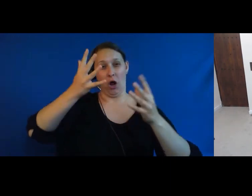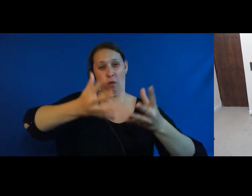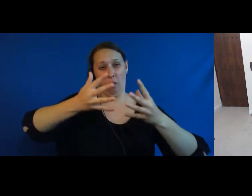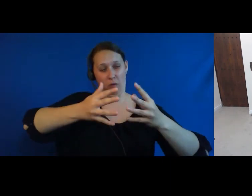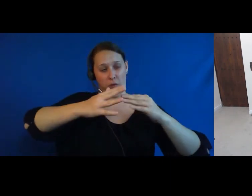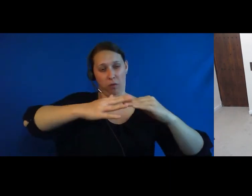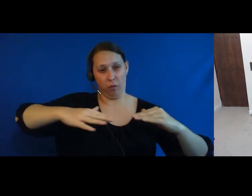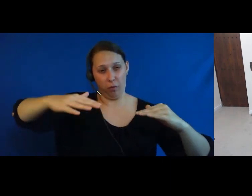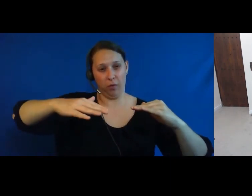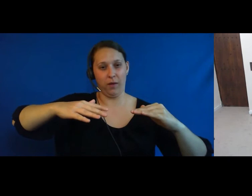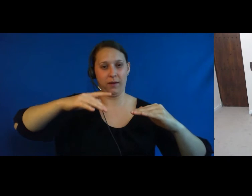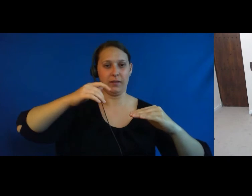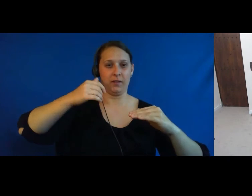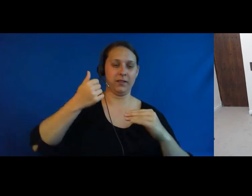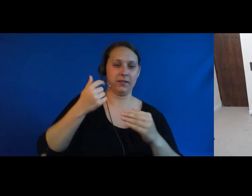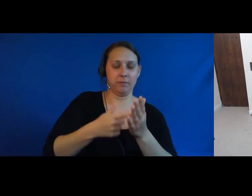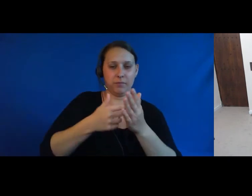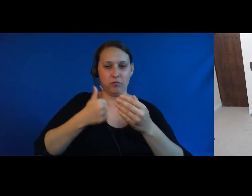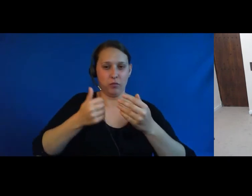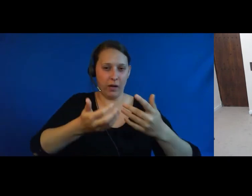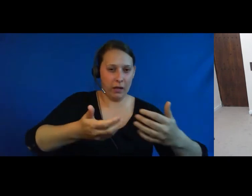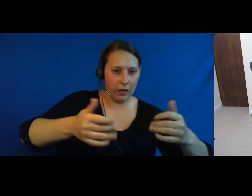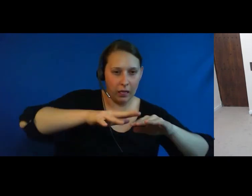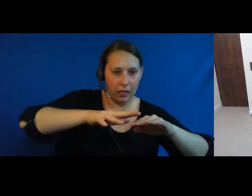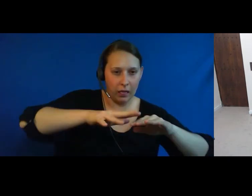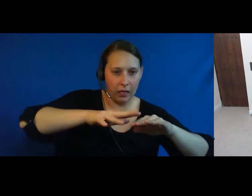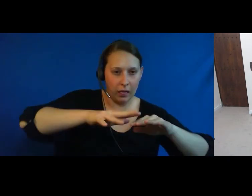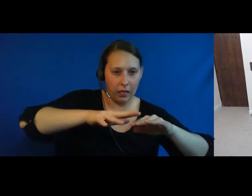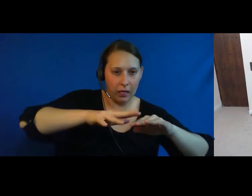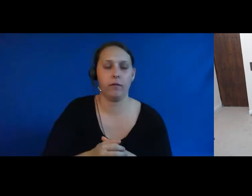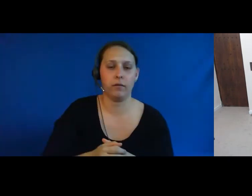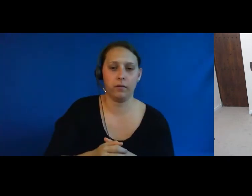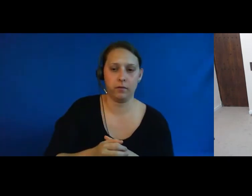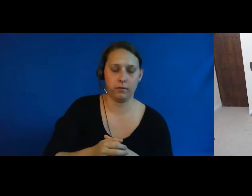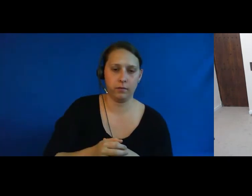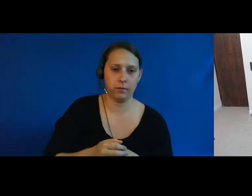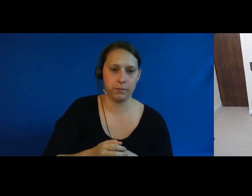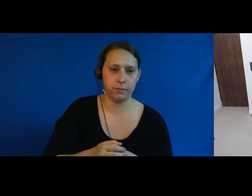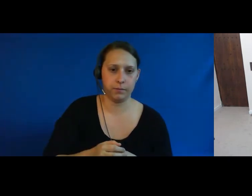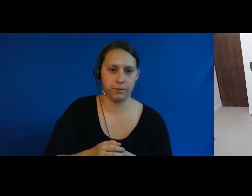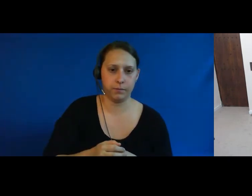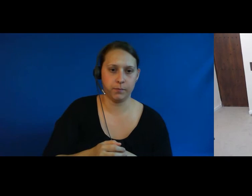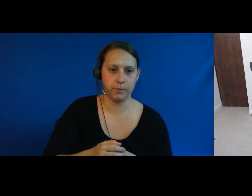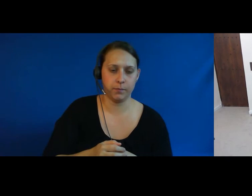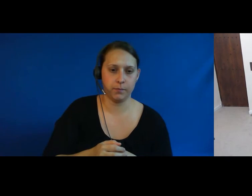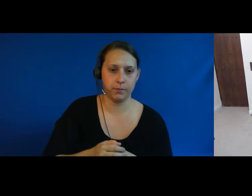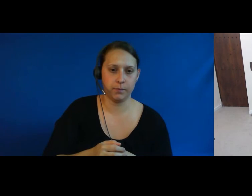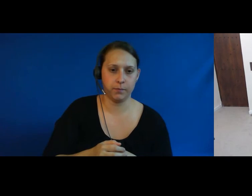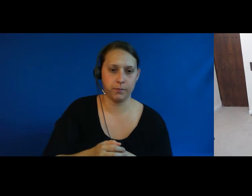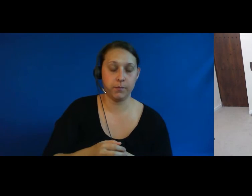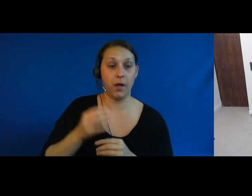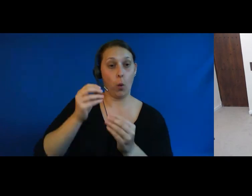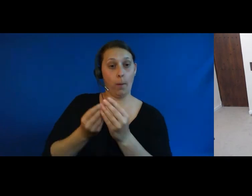the layered succession planting should mean that we actually won't have room to be able to dig around the